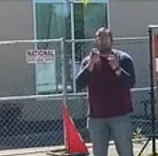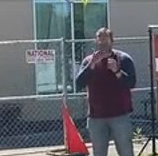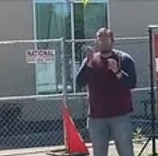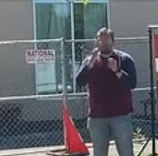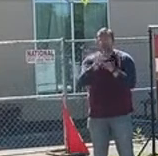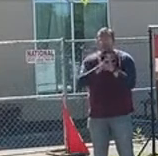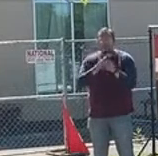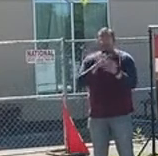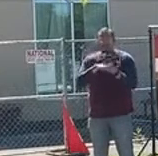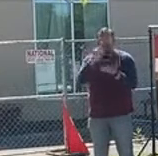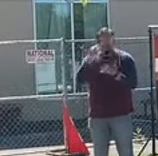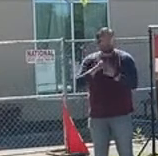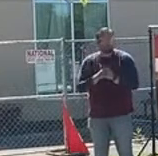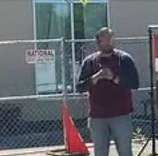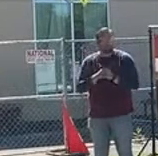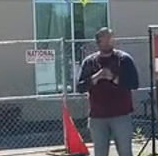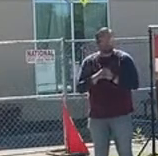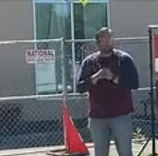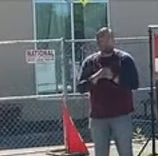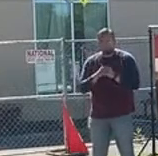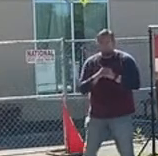learn.